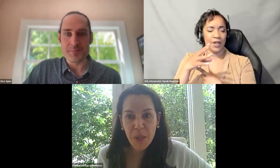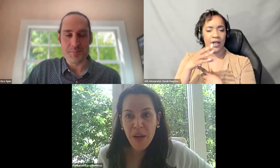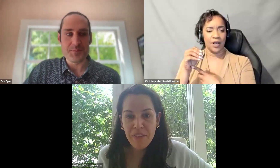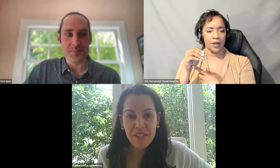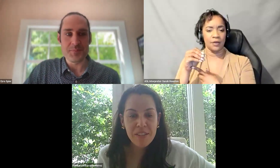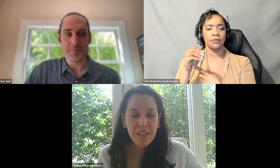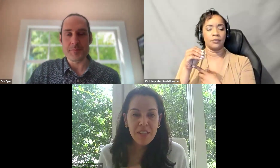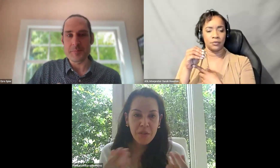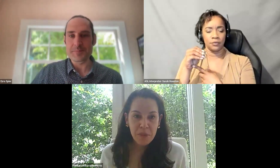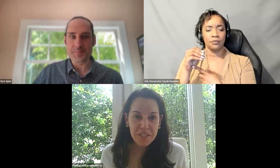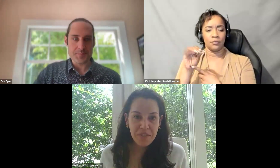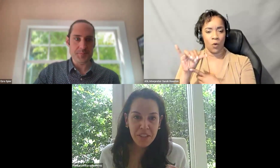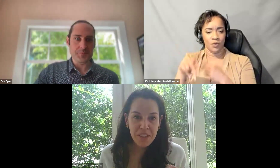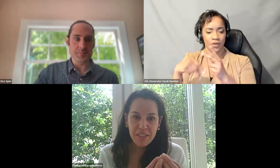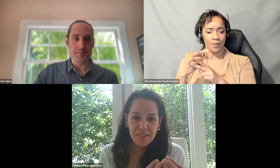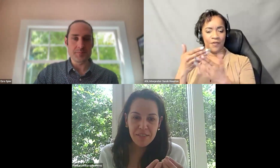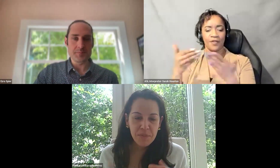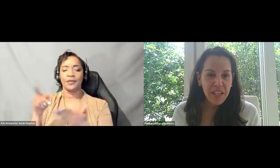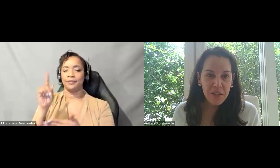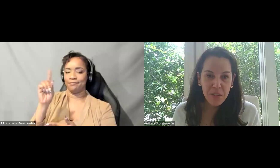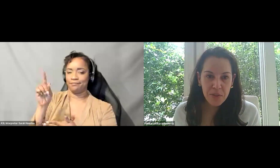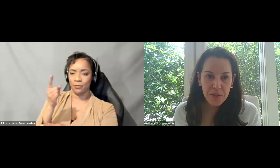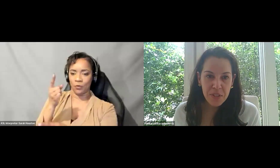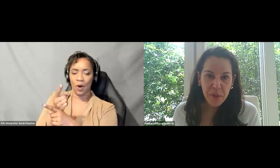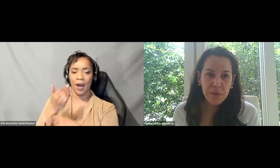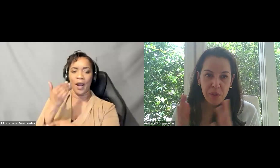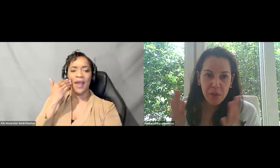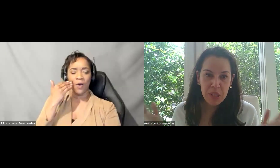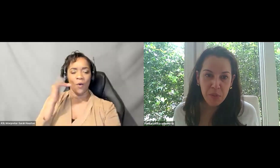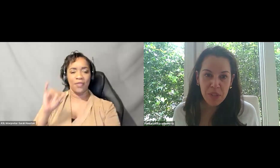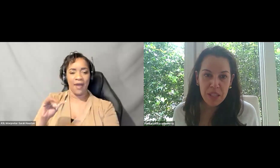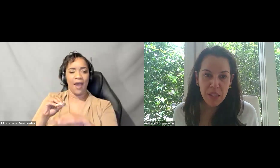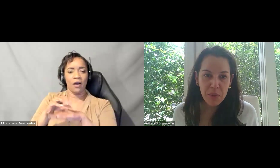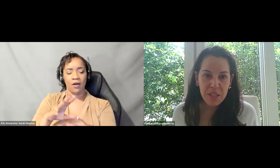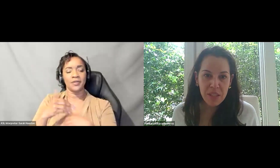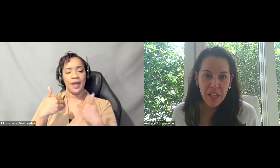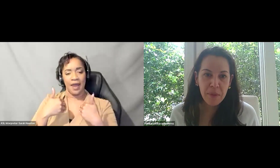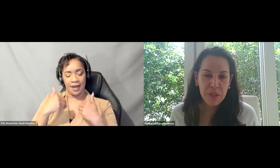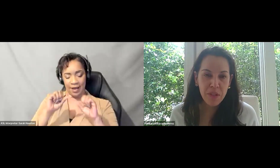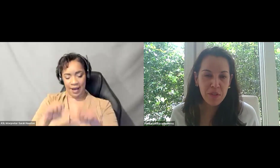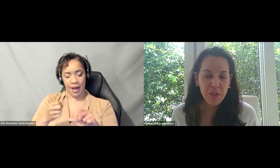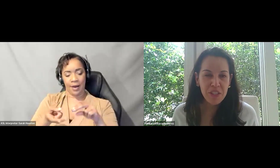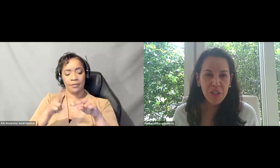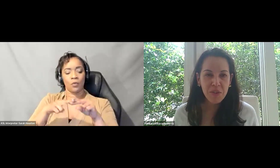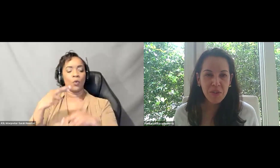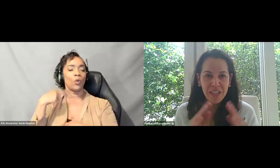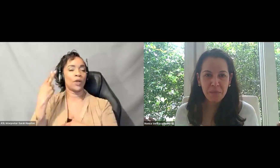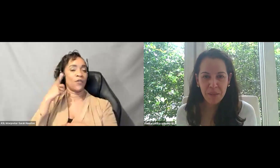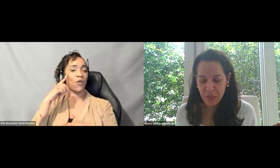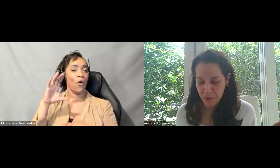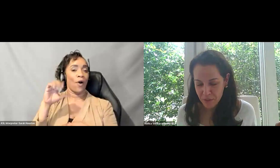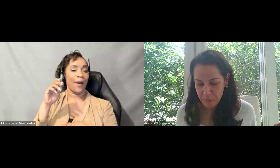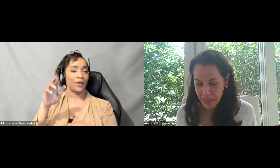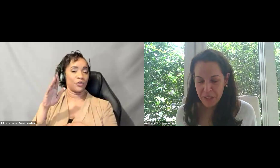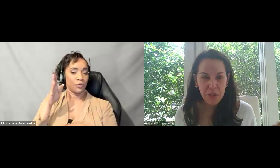are, having risk of getting cancers down the road. So there's still more to see what's going to happen with SARS-CoV-2. I hate to be